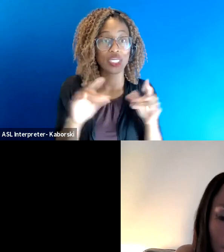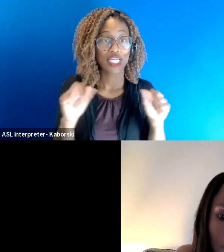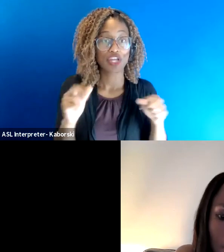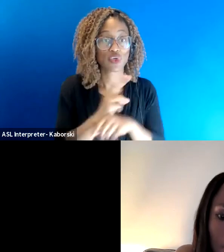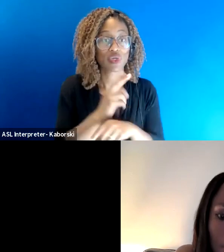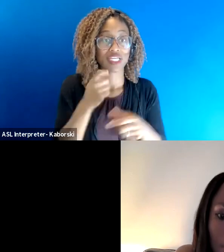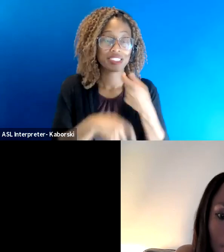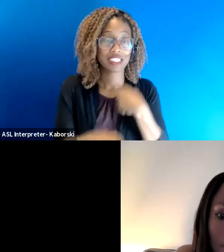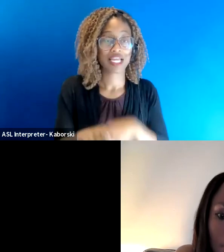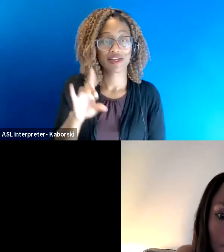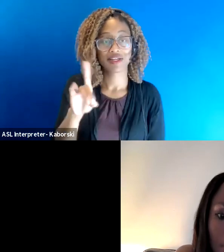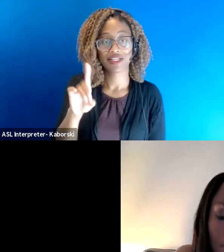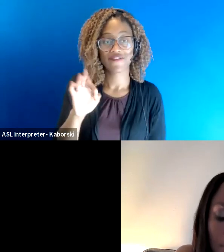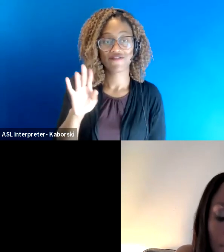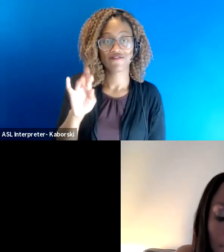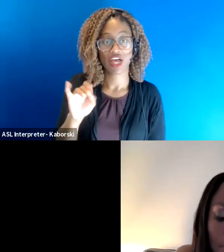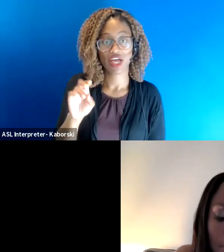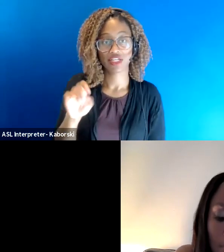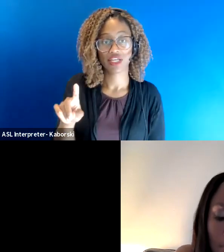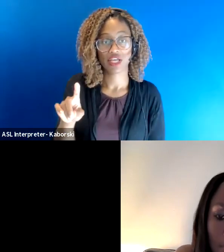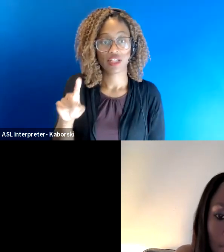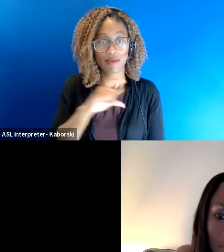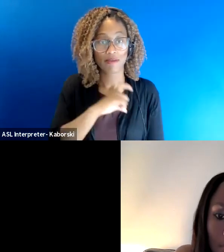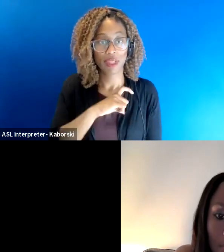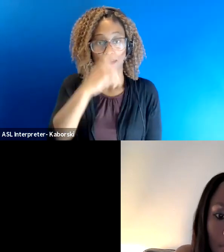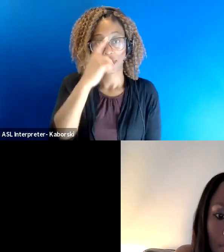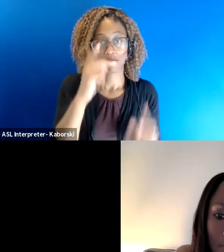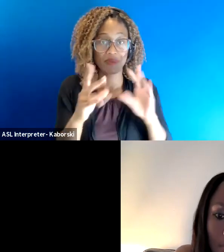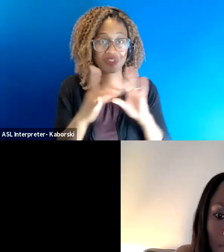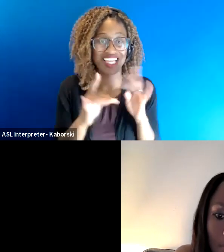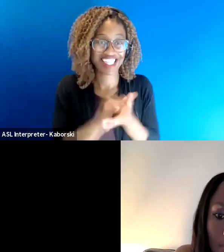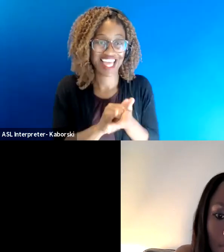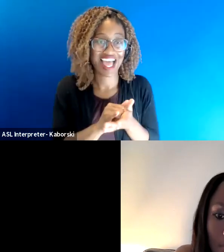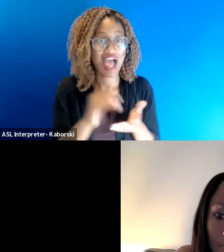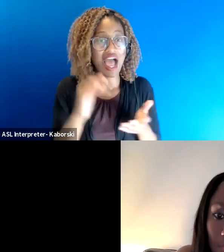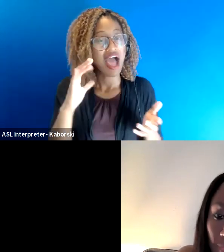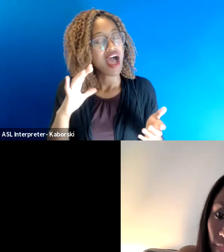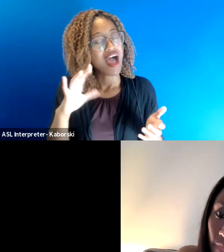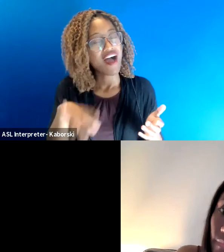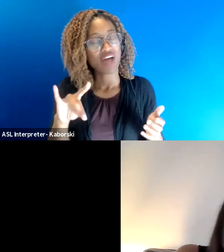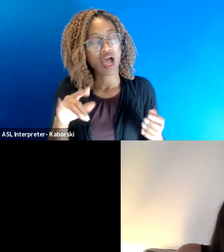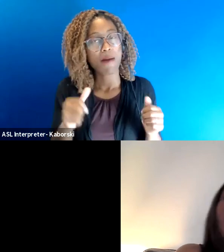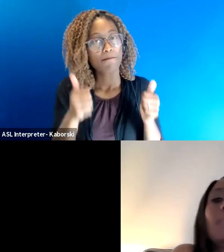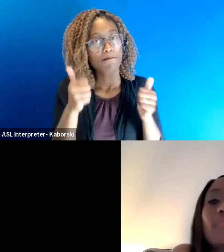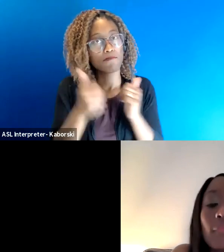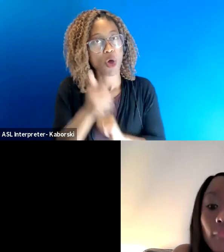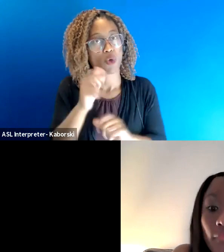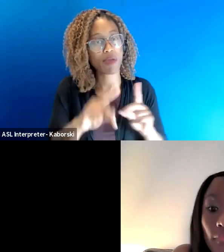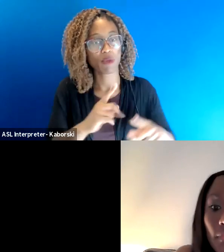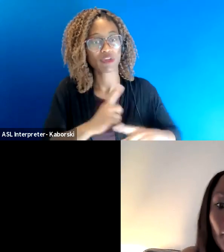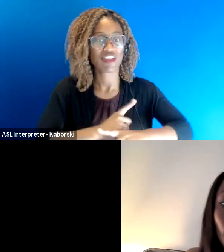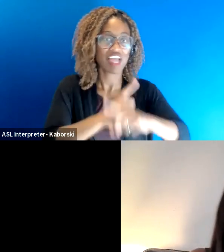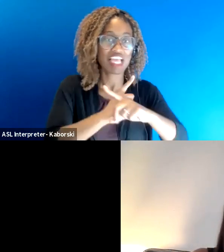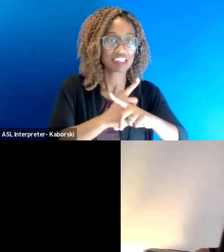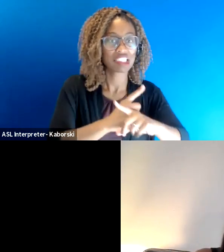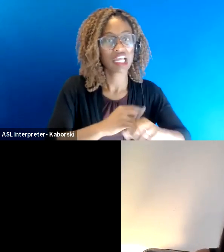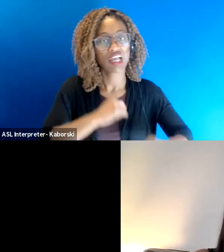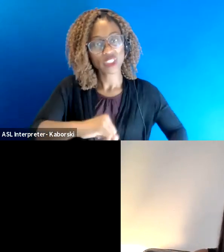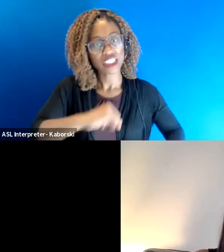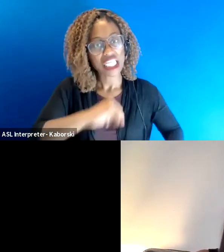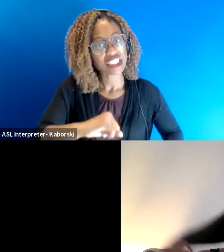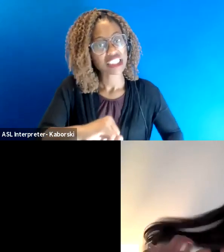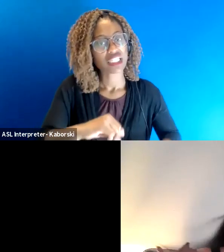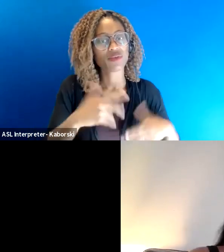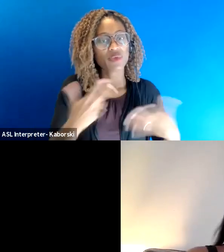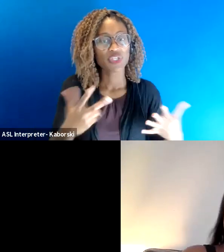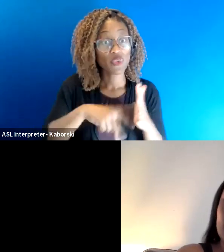used instead of defund the police? When folks say this, I find it's met with a lot of defensiveness and resistance. When you